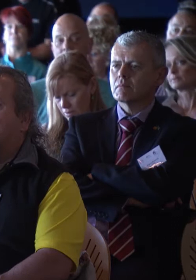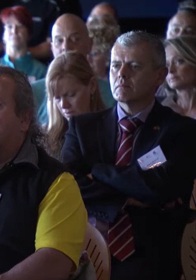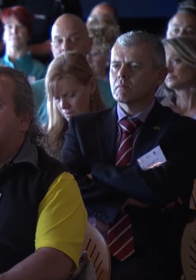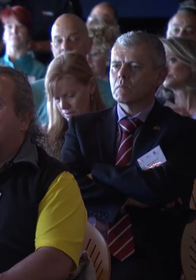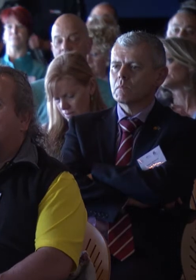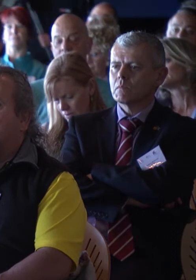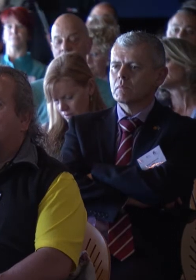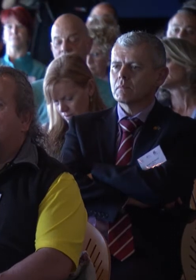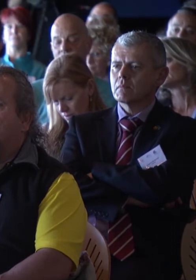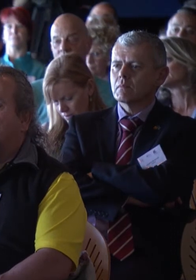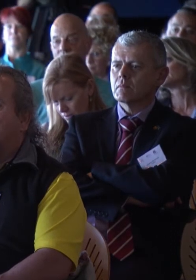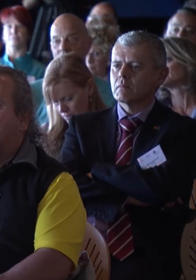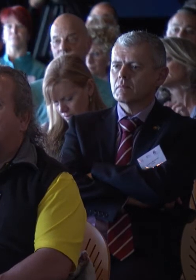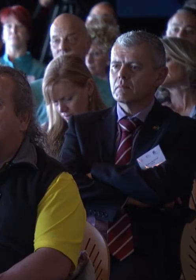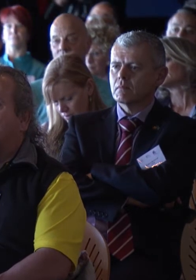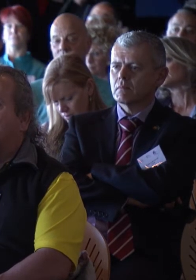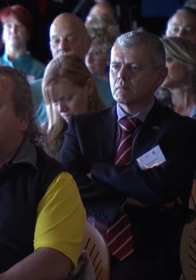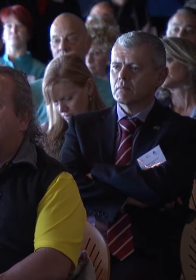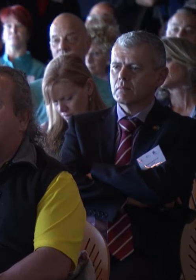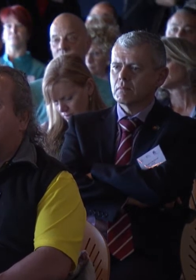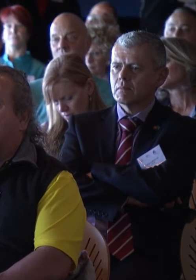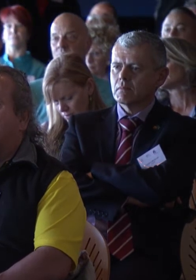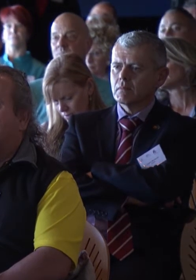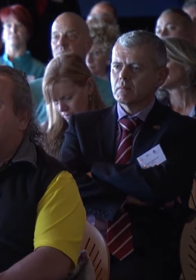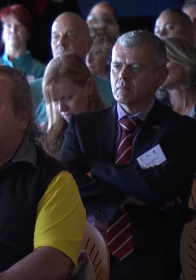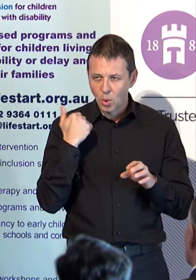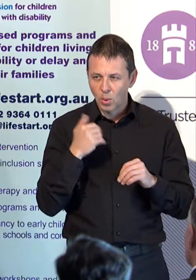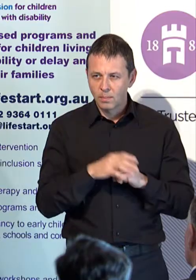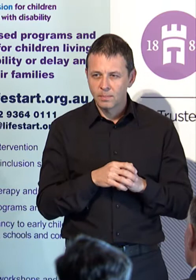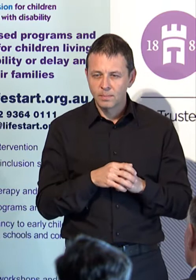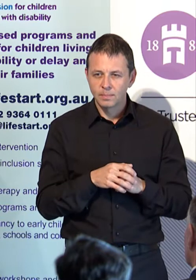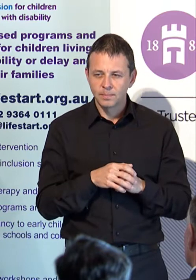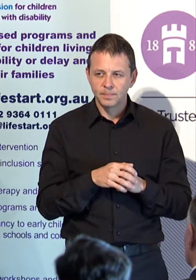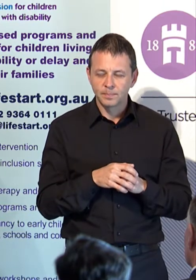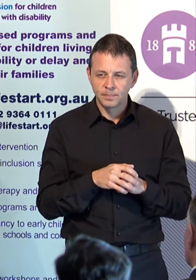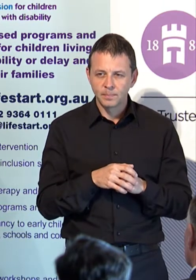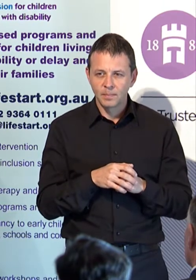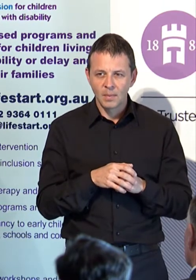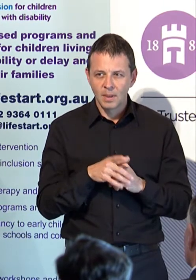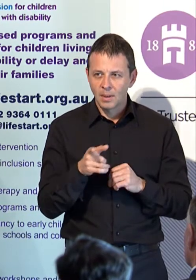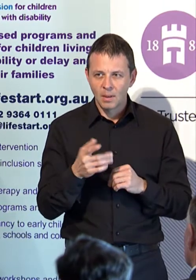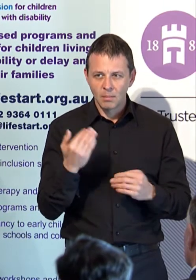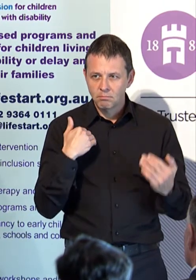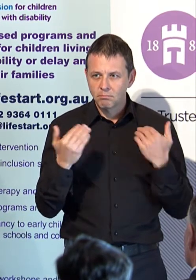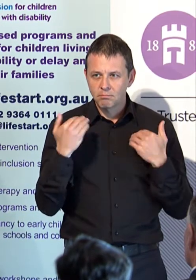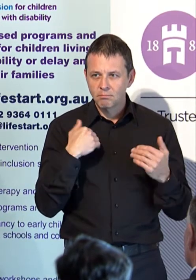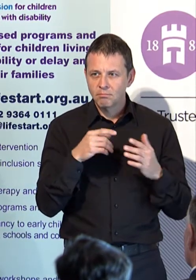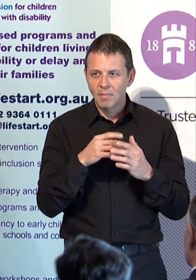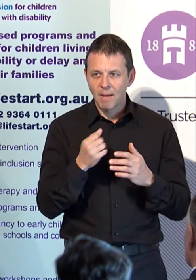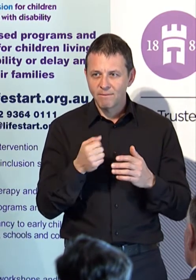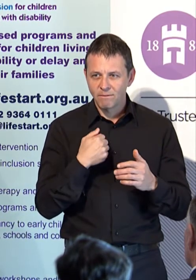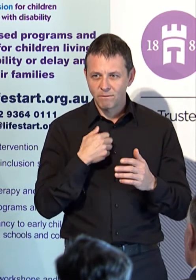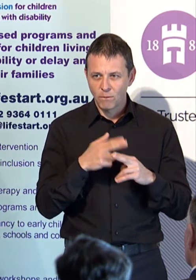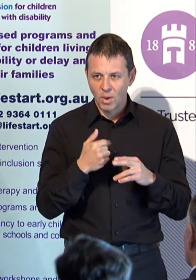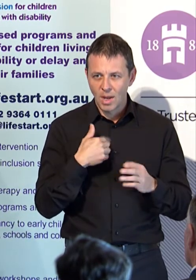doubled, hasn't it, Sue, in the last few years? And given the demand for our services,